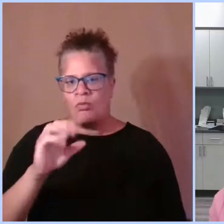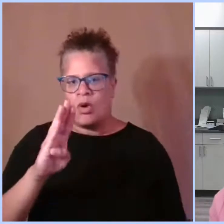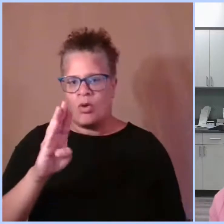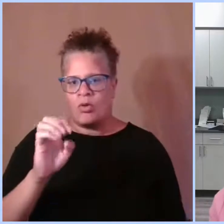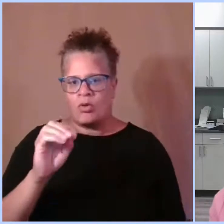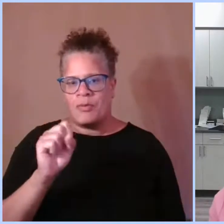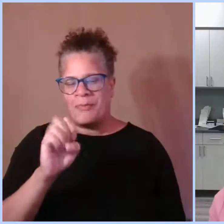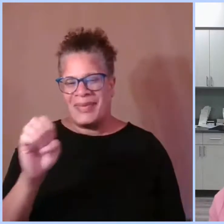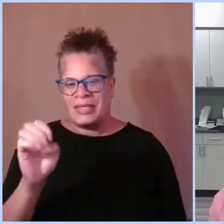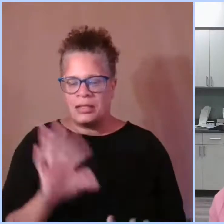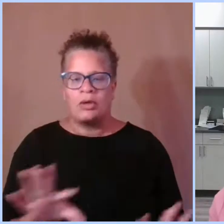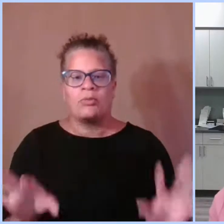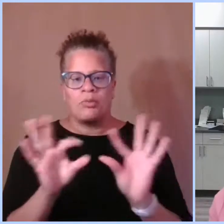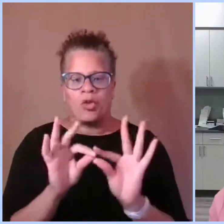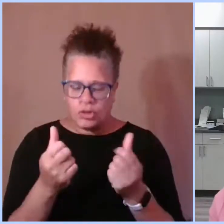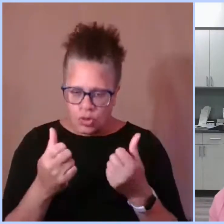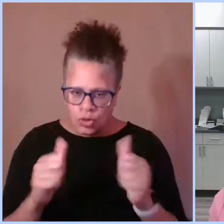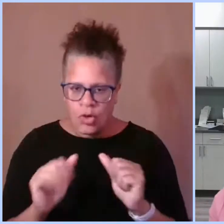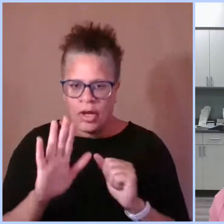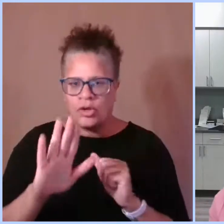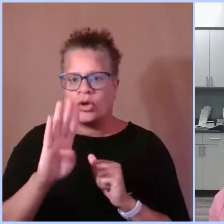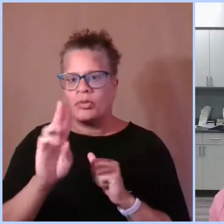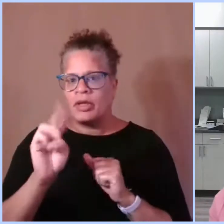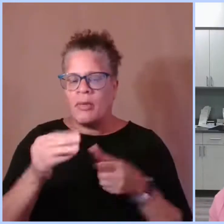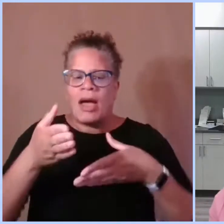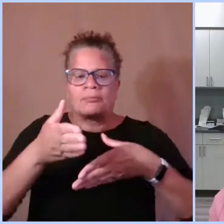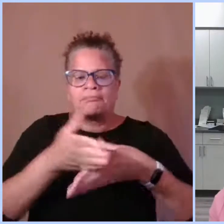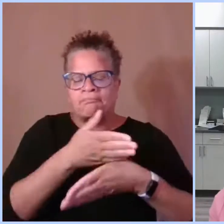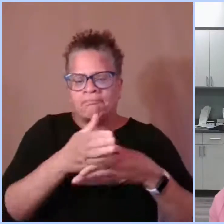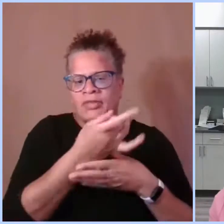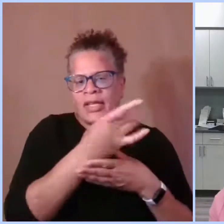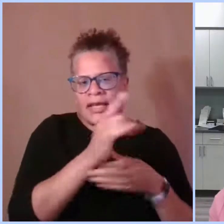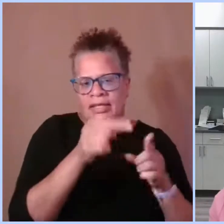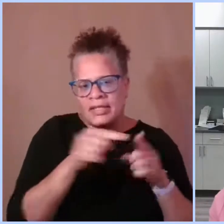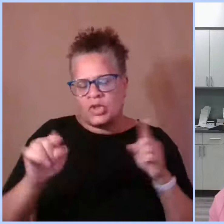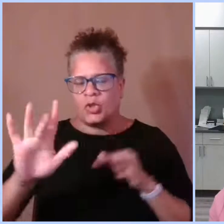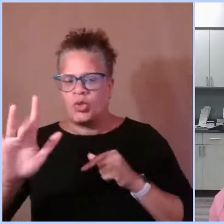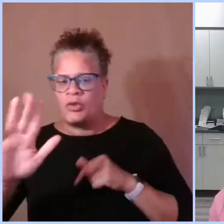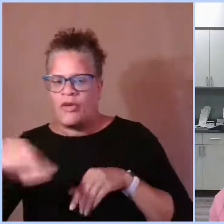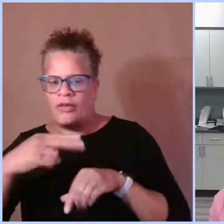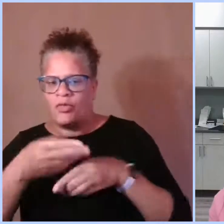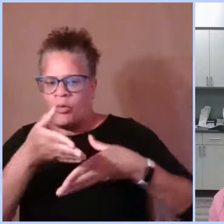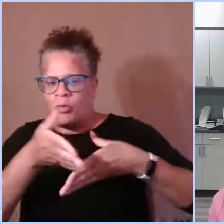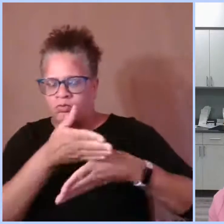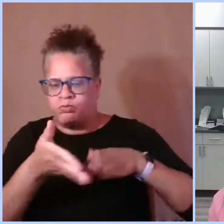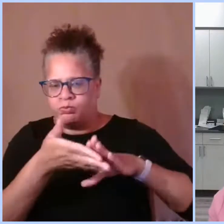So you want to try to make sure that your BMI is somewhere between 18 and 25.